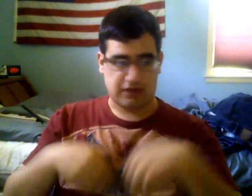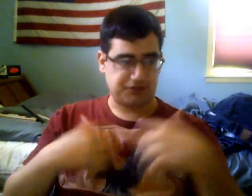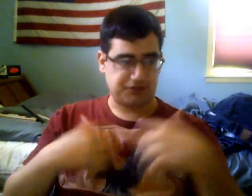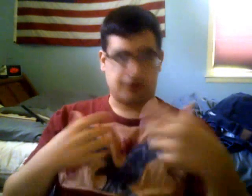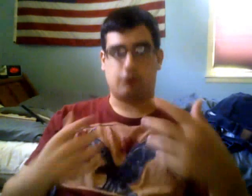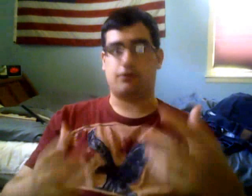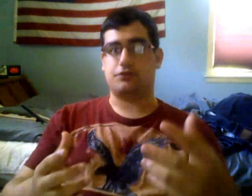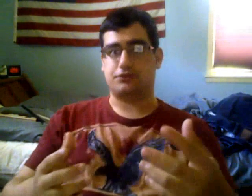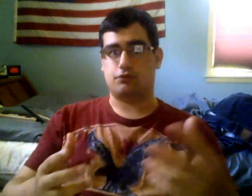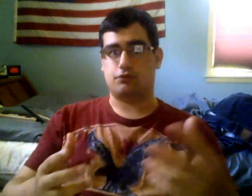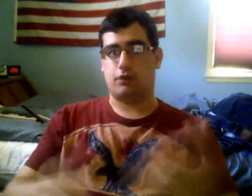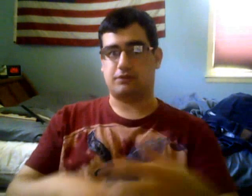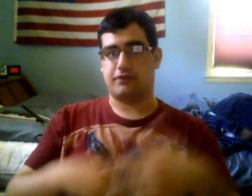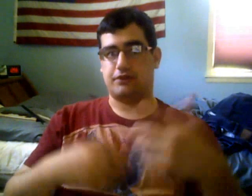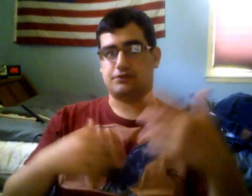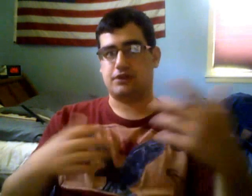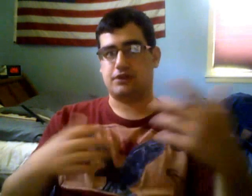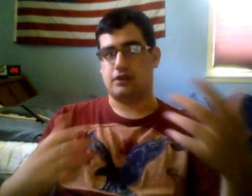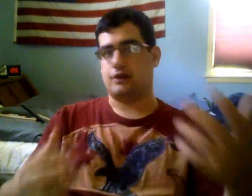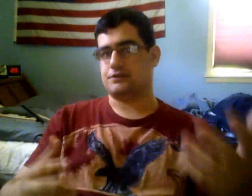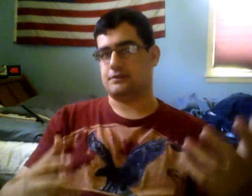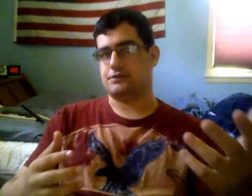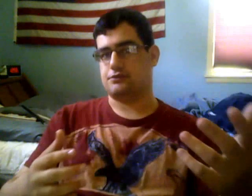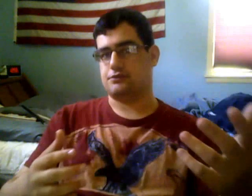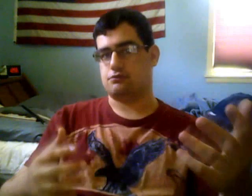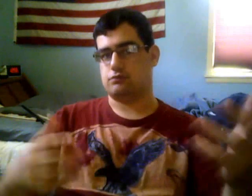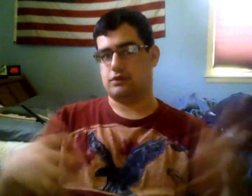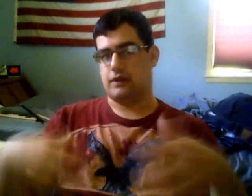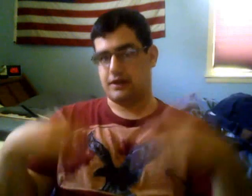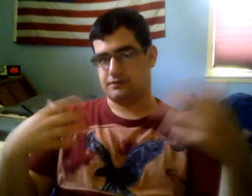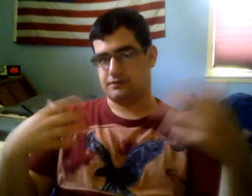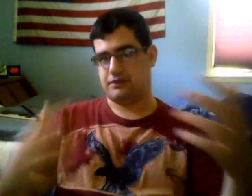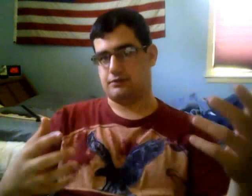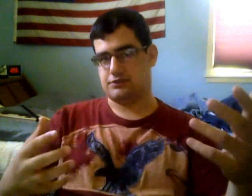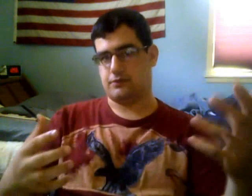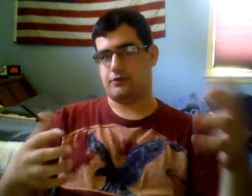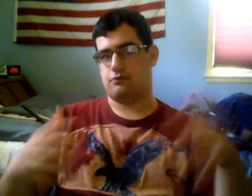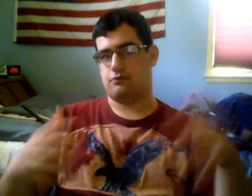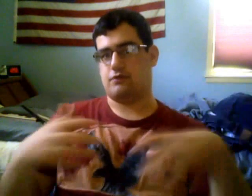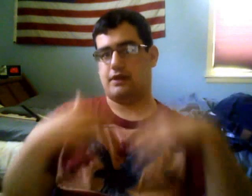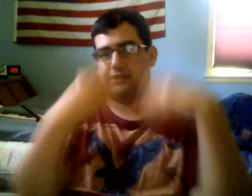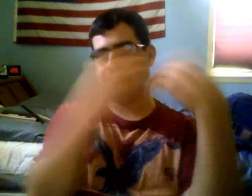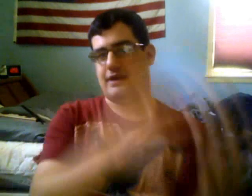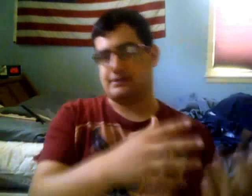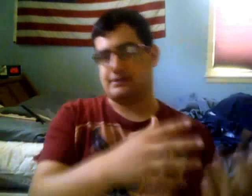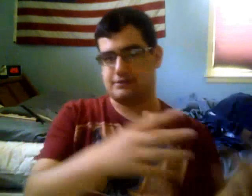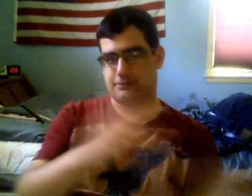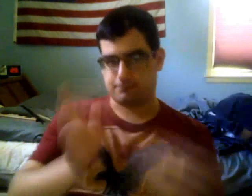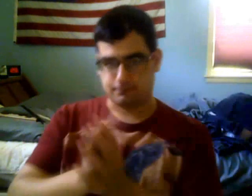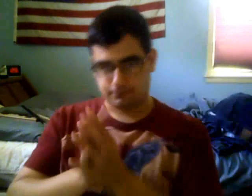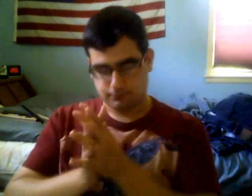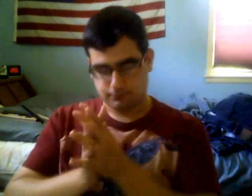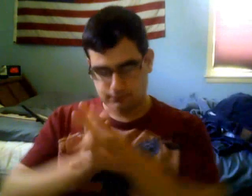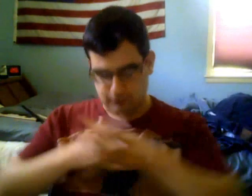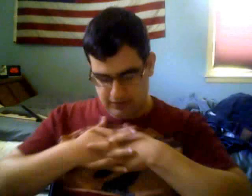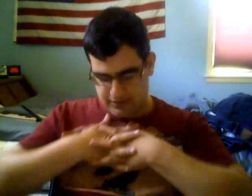As you know, for those of you who watch my videos, I sometimes do election videos showing you an election of the past.